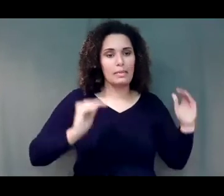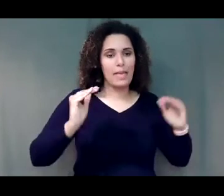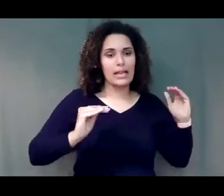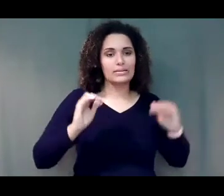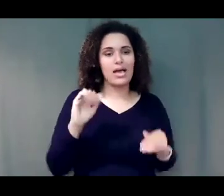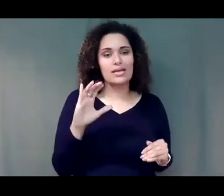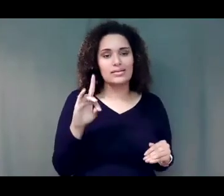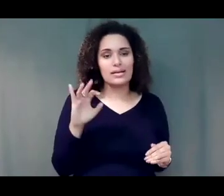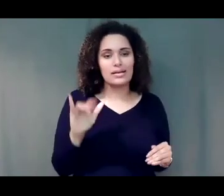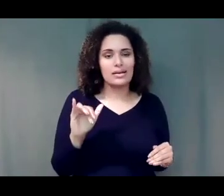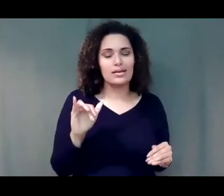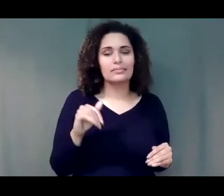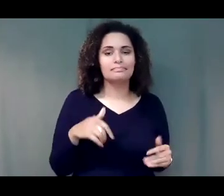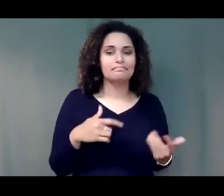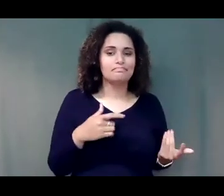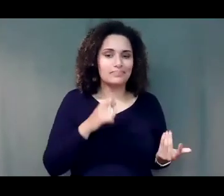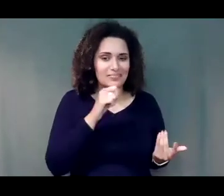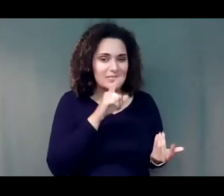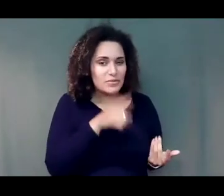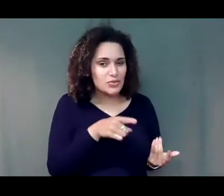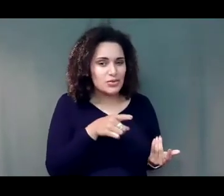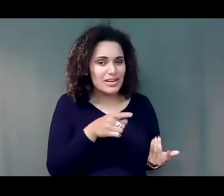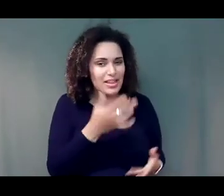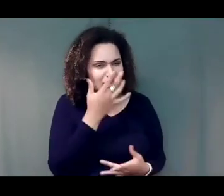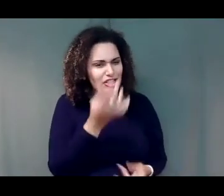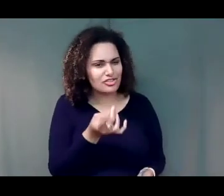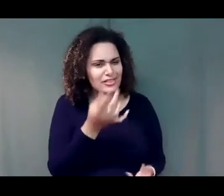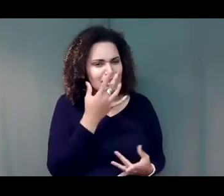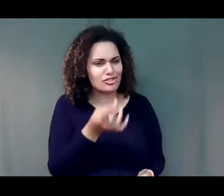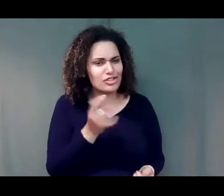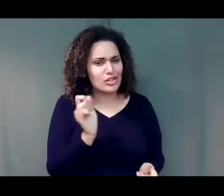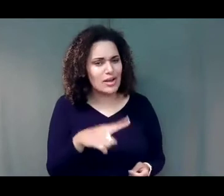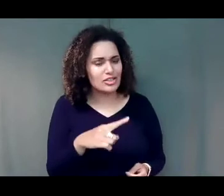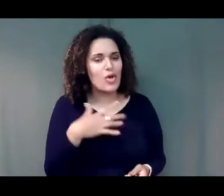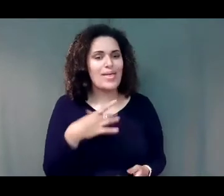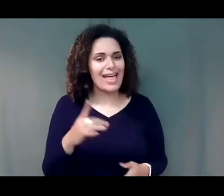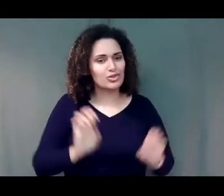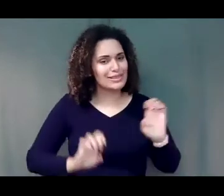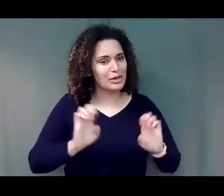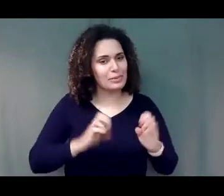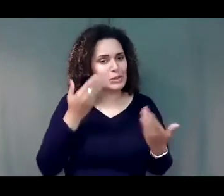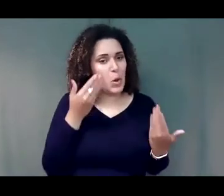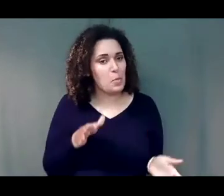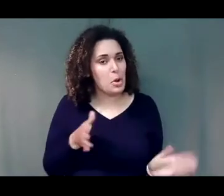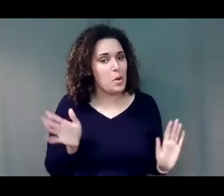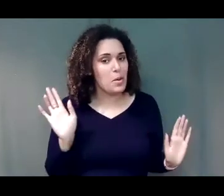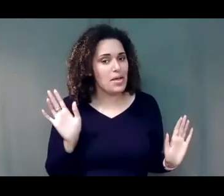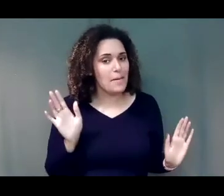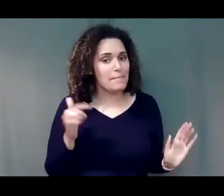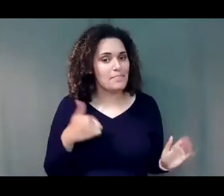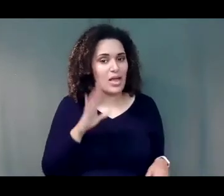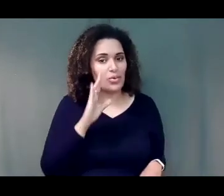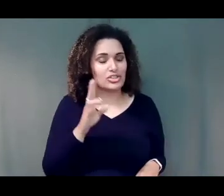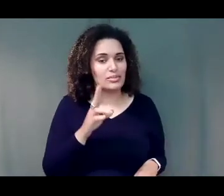being said, I'm not sure that, I don't know, interesting. It's a good question. We love to experiment, so you never know. So I'm just going to do my usual